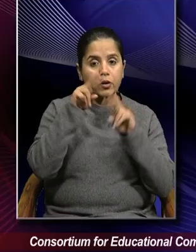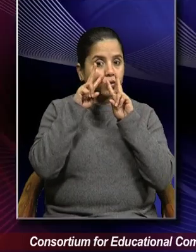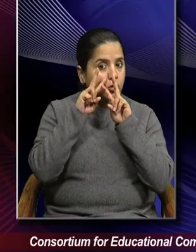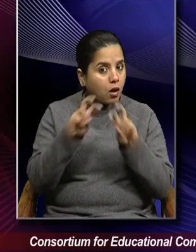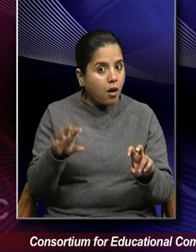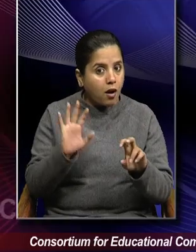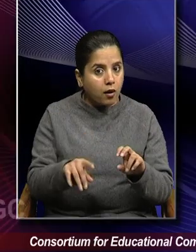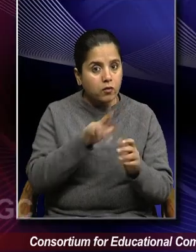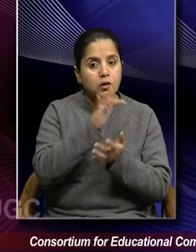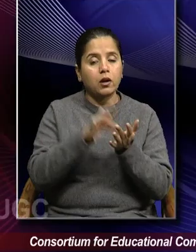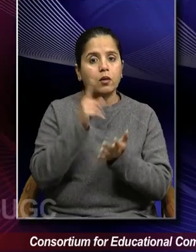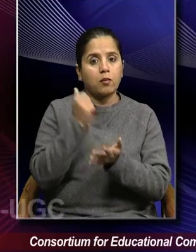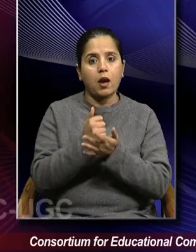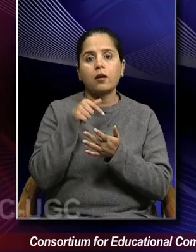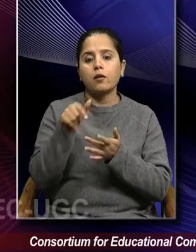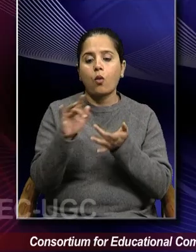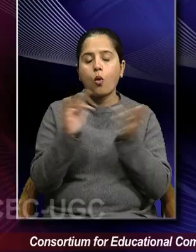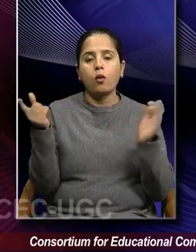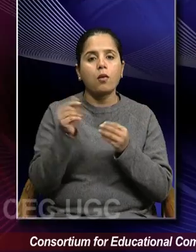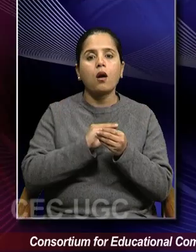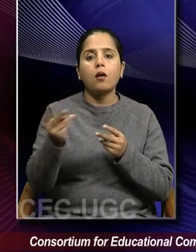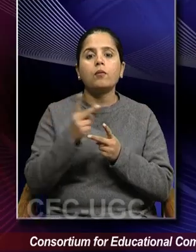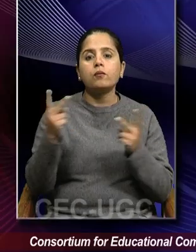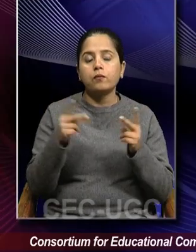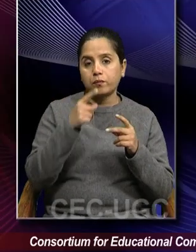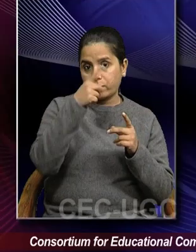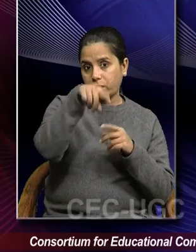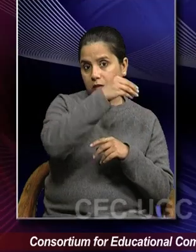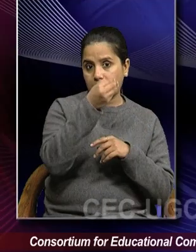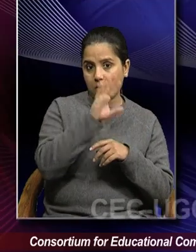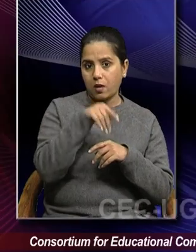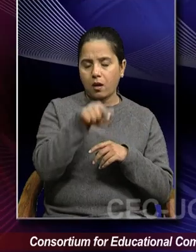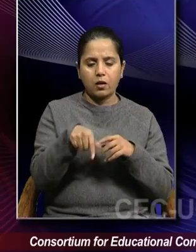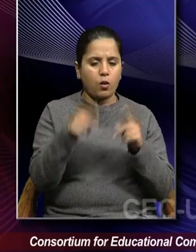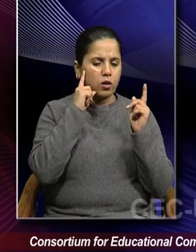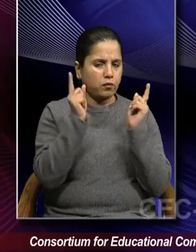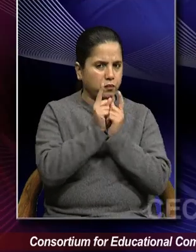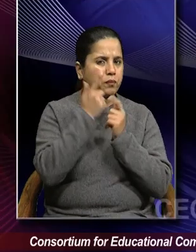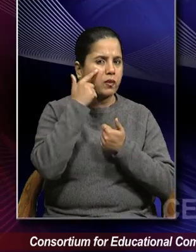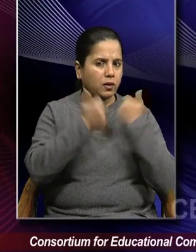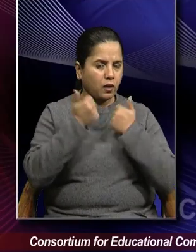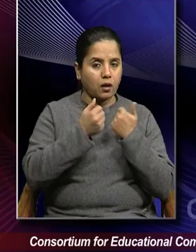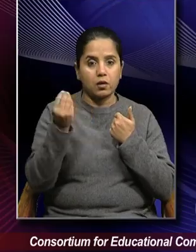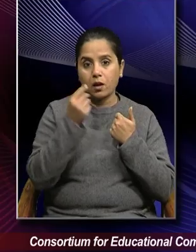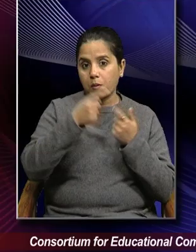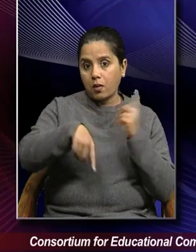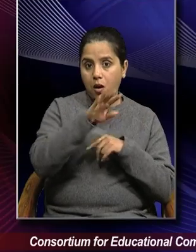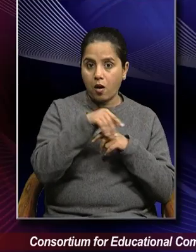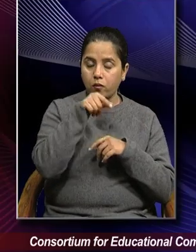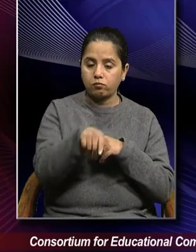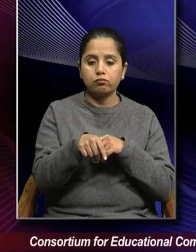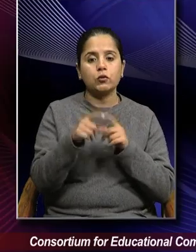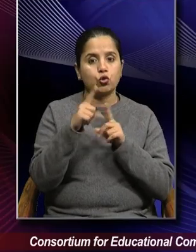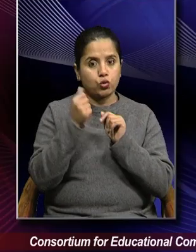on central bank digital currency. Some of them they are in the pilot stage, some of them they have come up with the